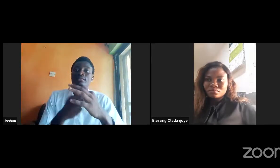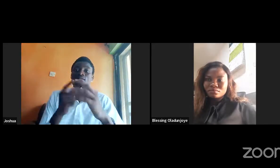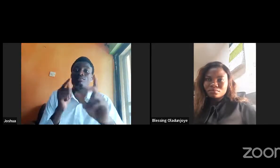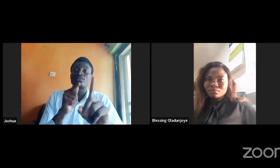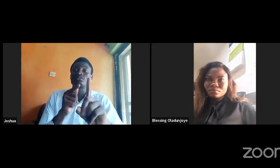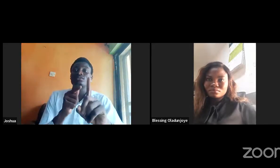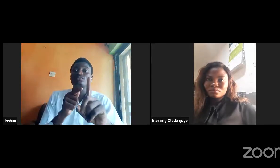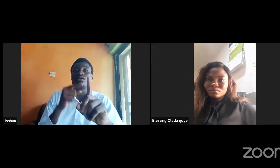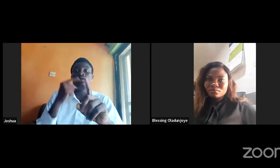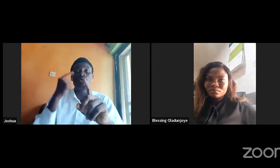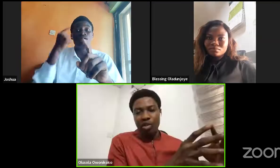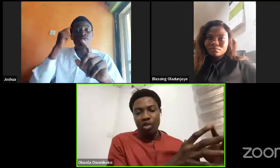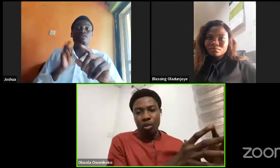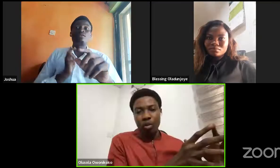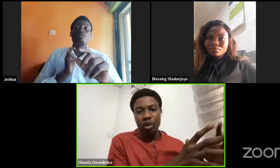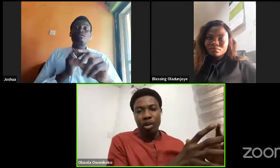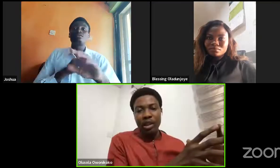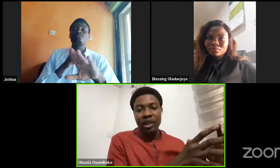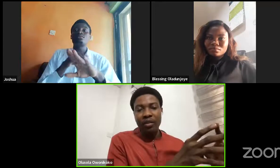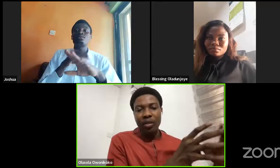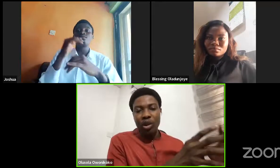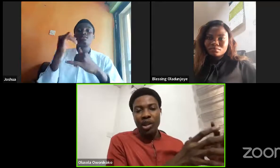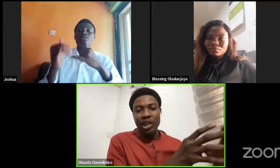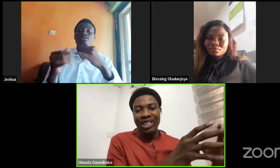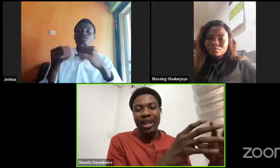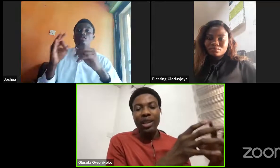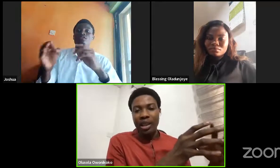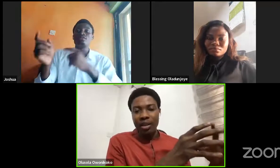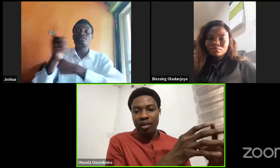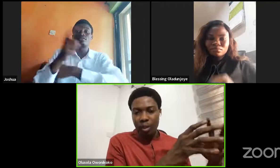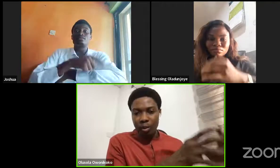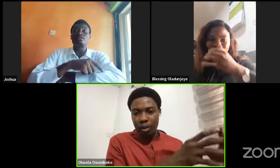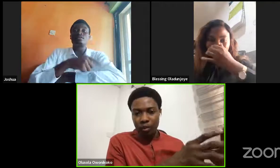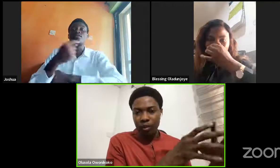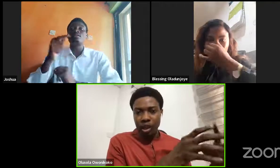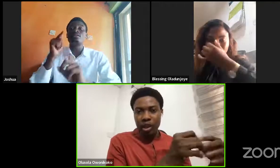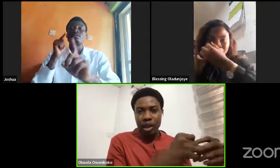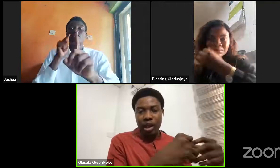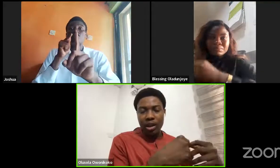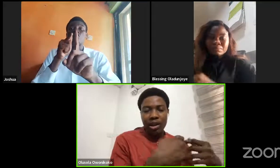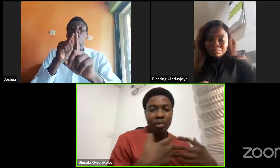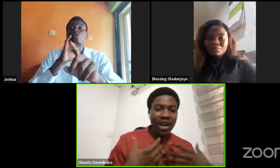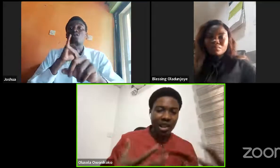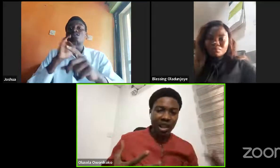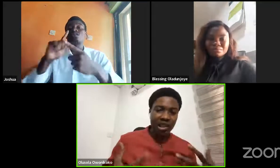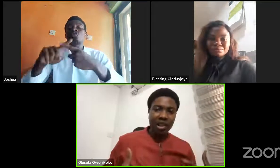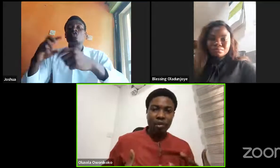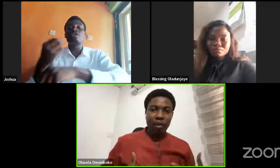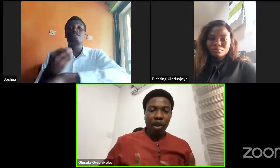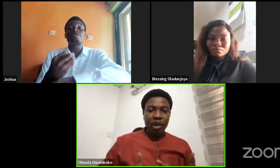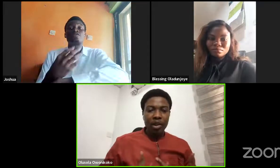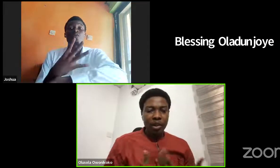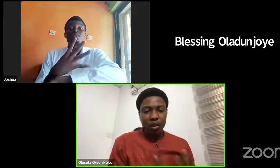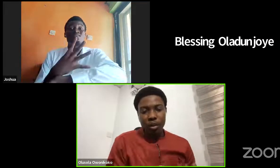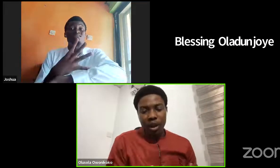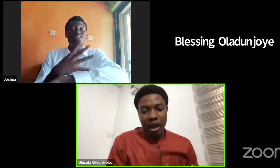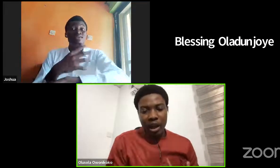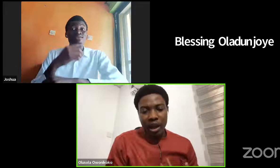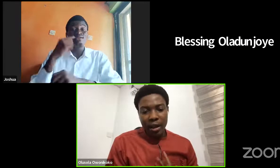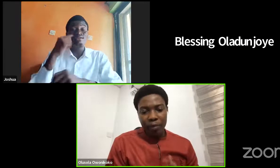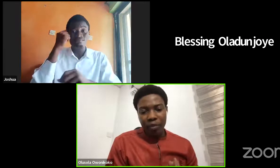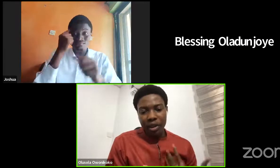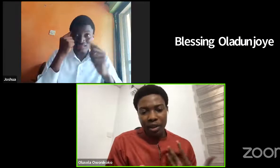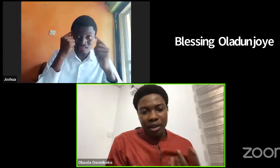the end of the day, the goal is to influence the thinking of people, the mindsets.